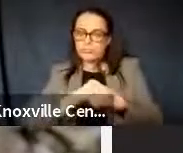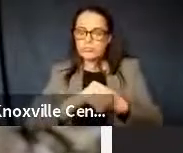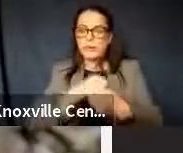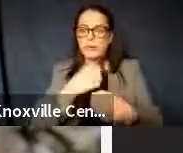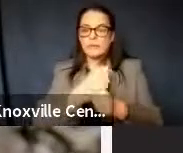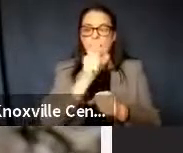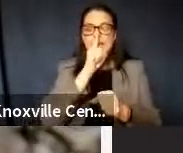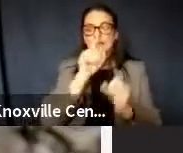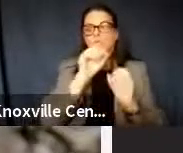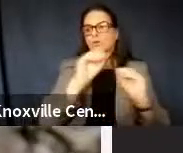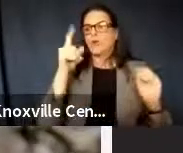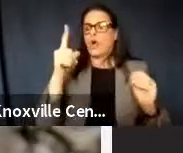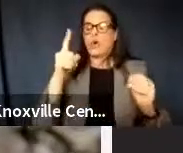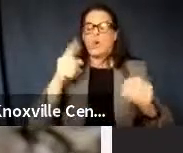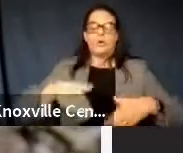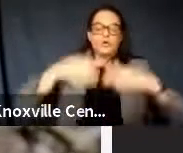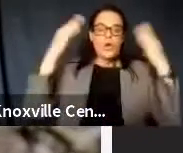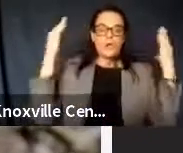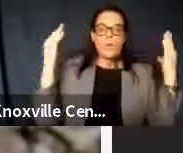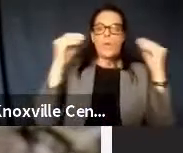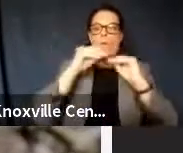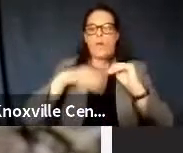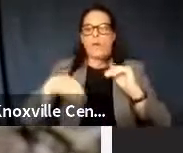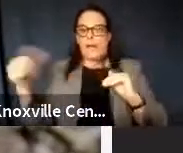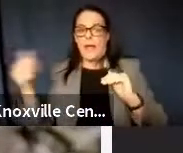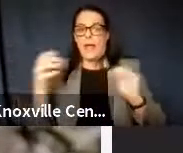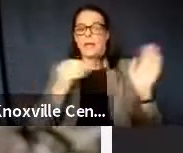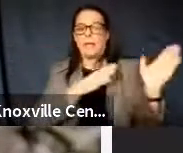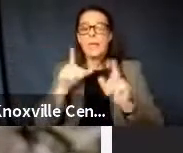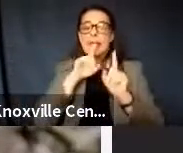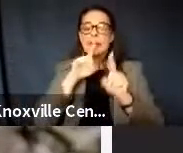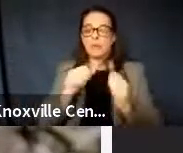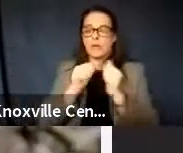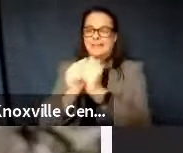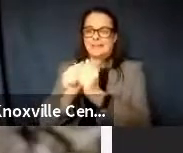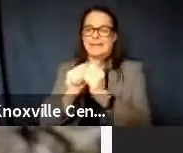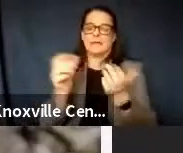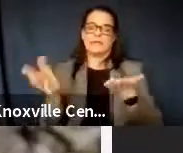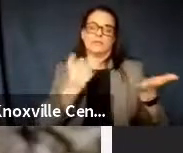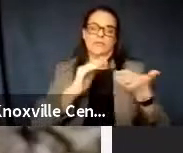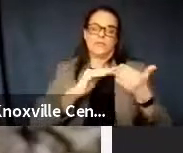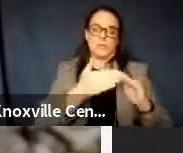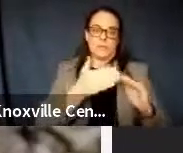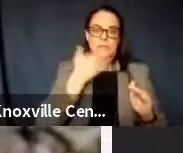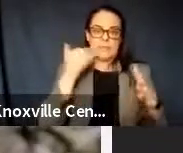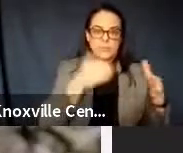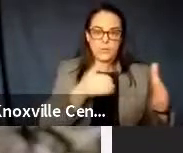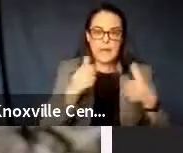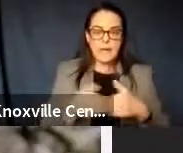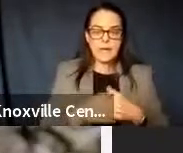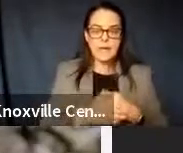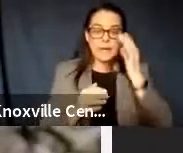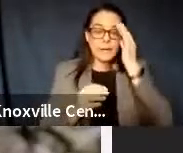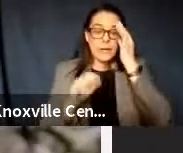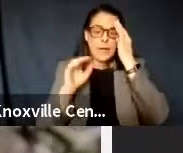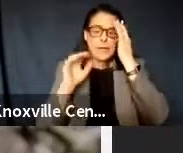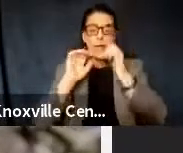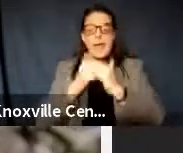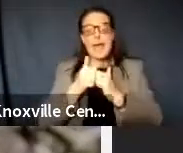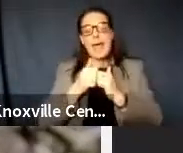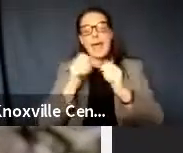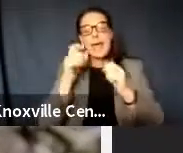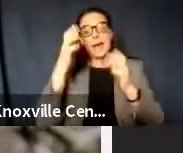impacted disproportionately, and plan their response together to best serve this community. The decisions regarding how to